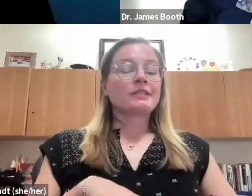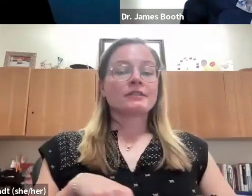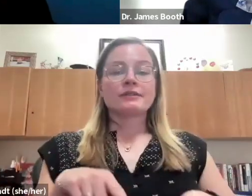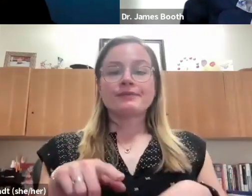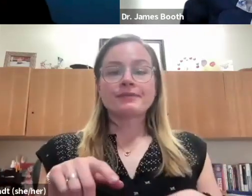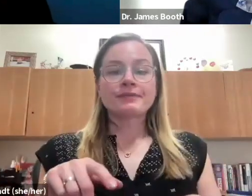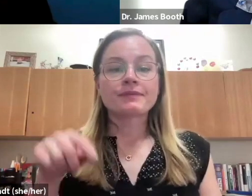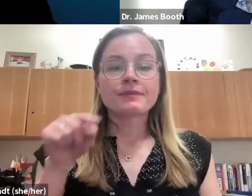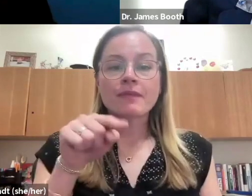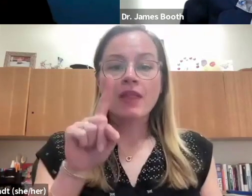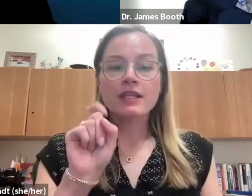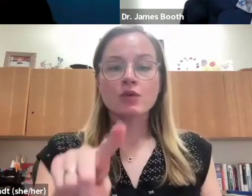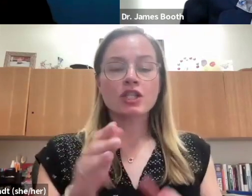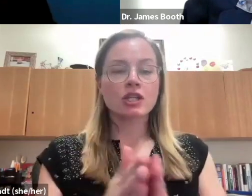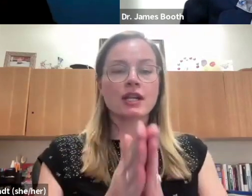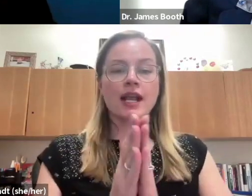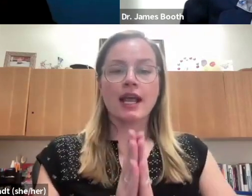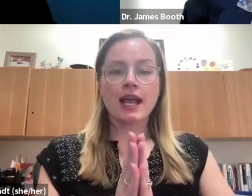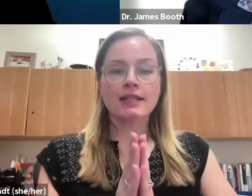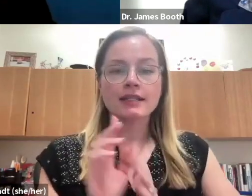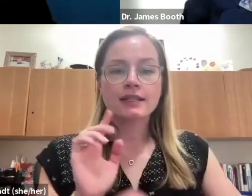wants to come up and ask a question on ASL.